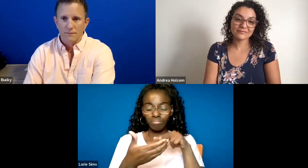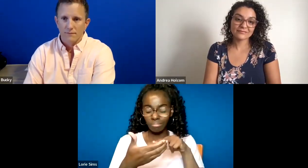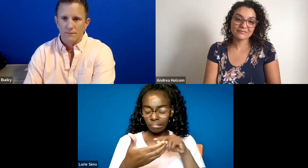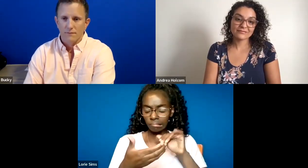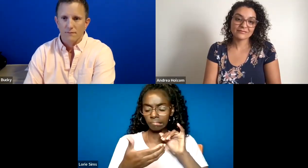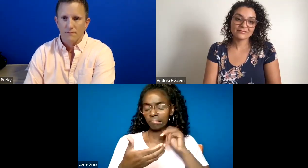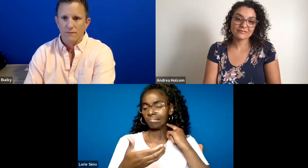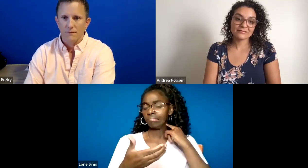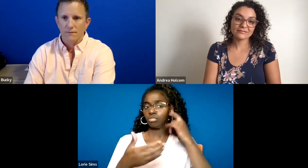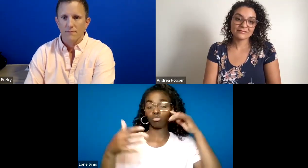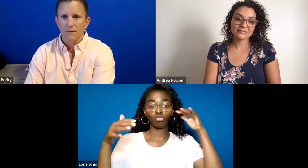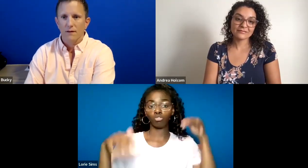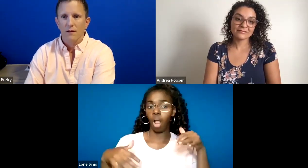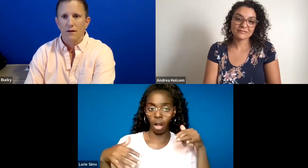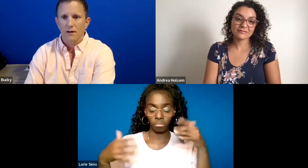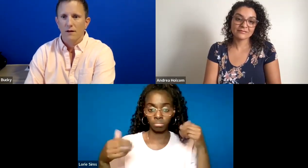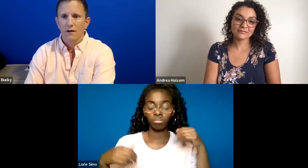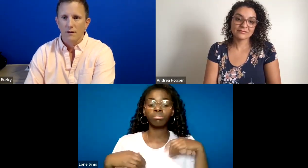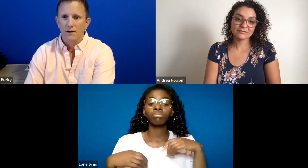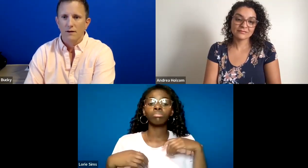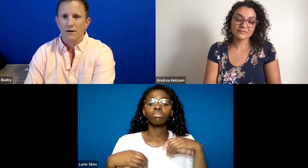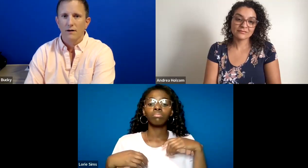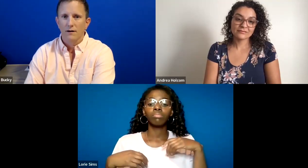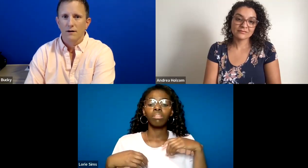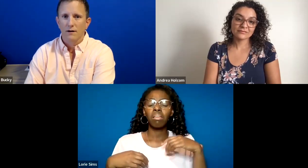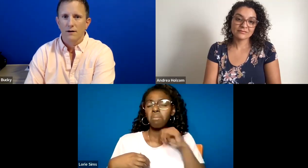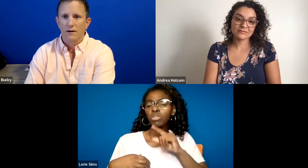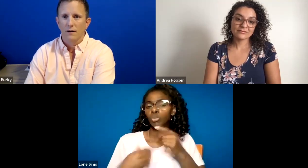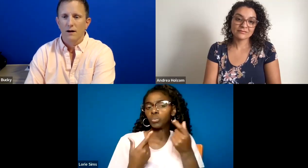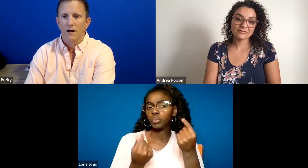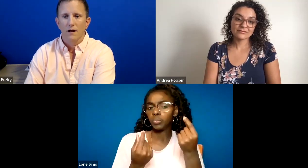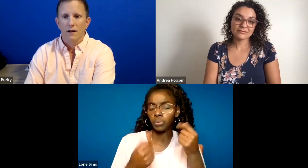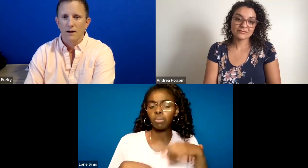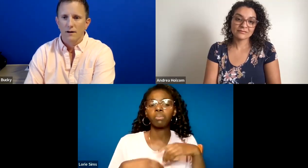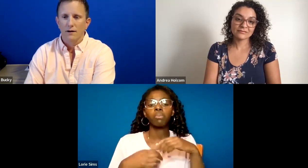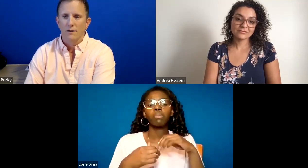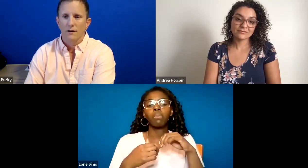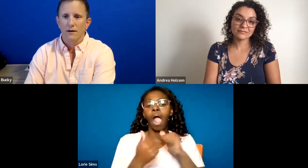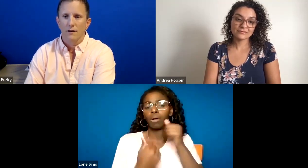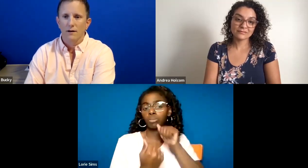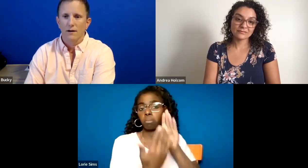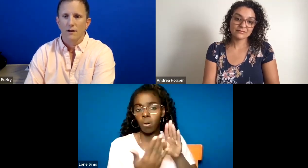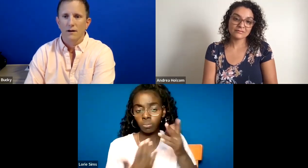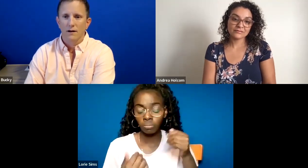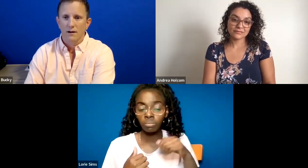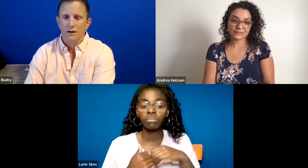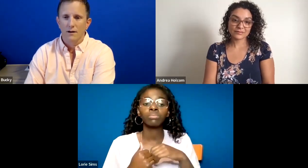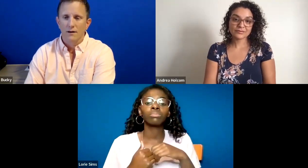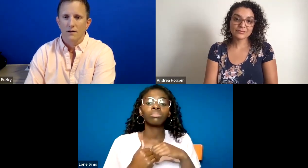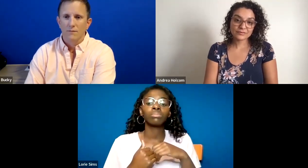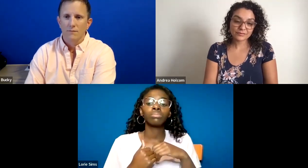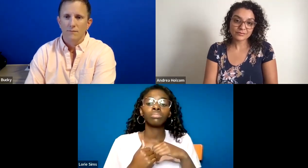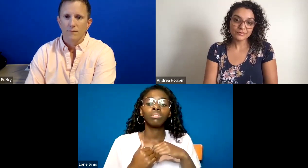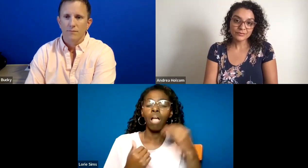So for the first time, I took a look at this request, and it was pretty shocking to me at that moment. I wasn't exactly sure how I should respond